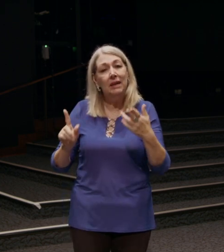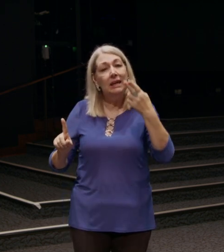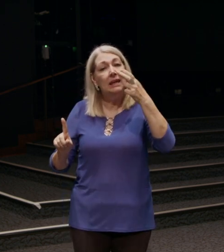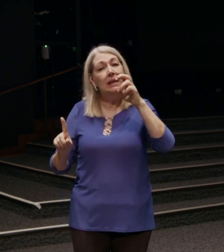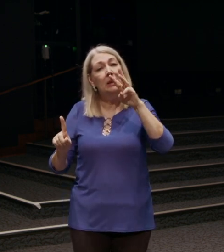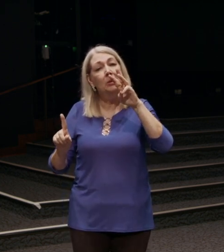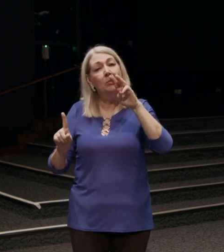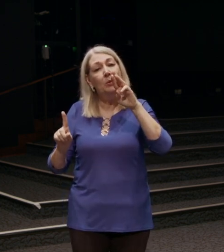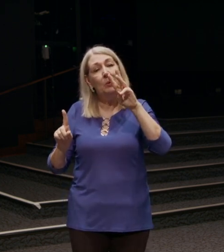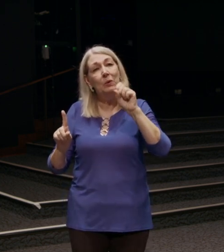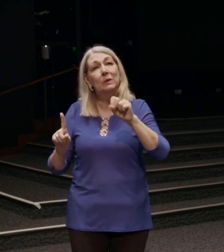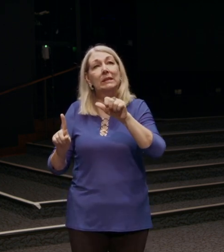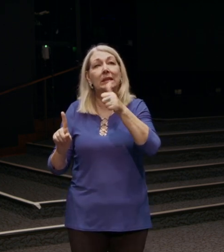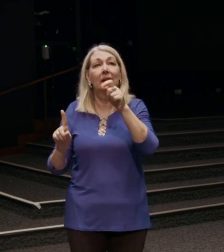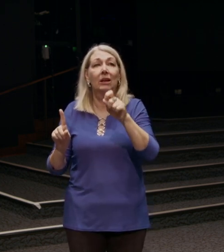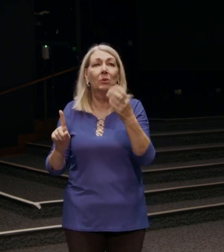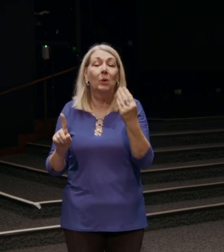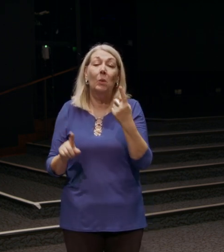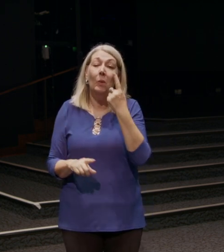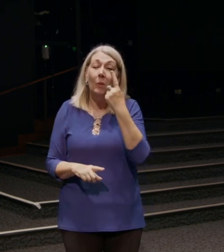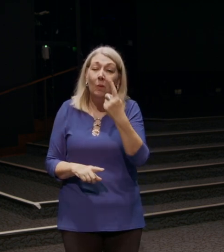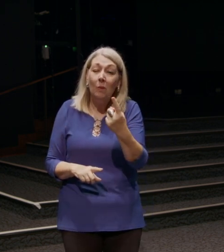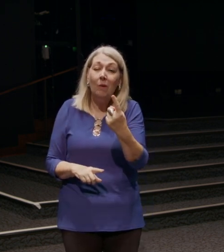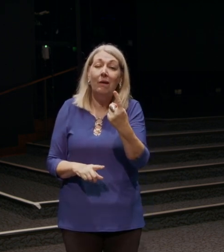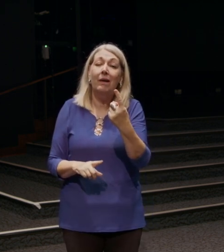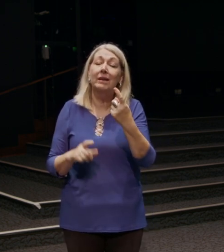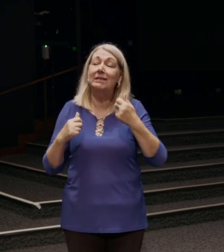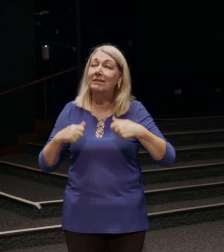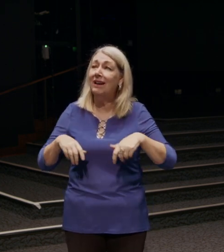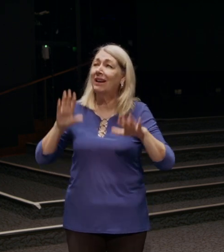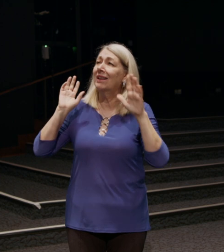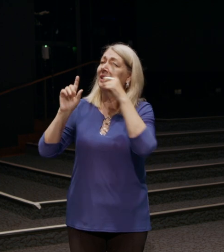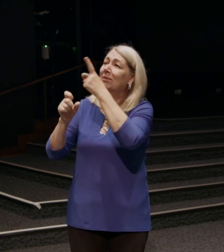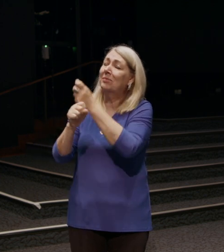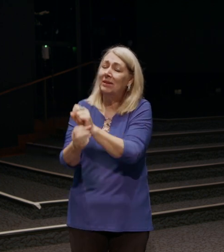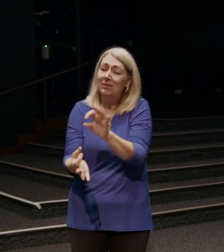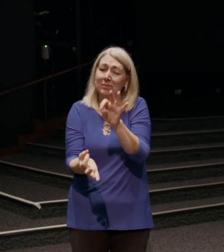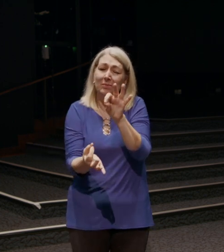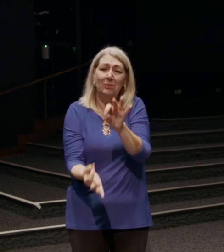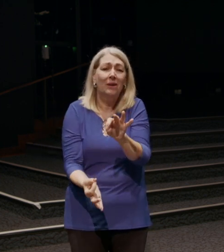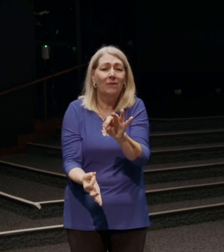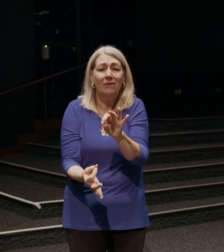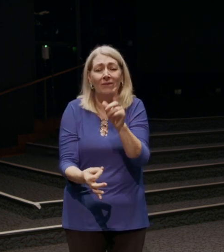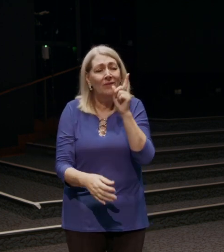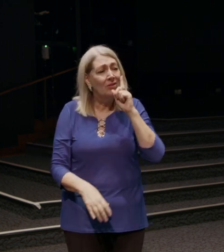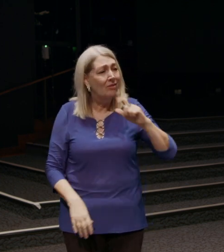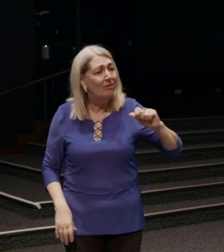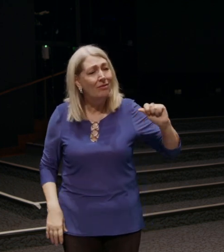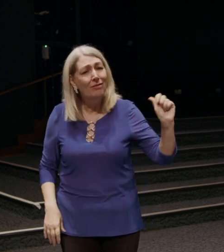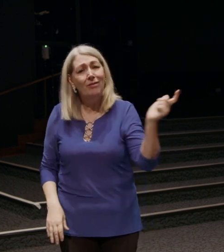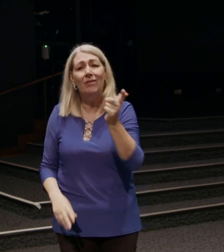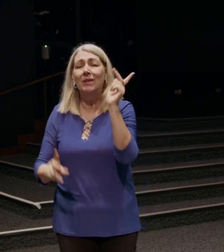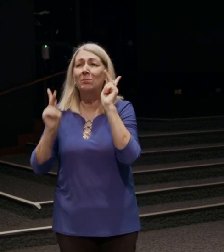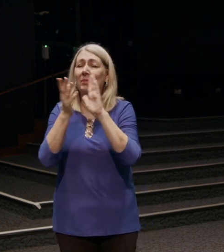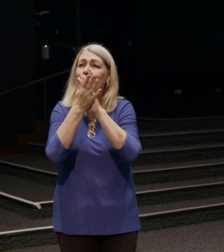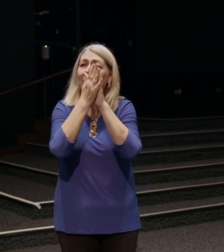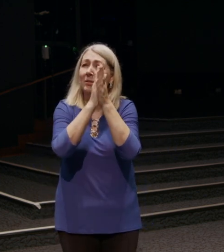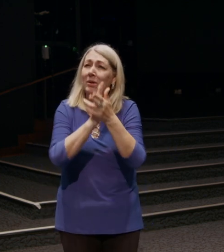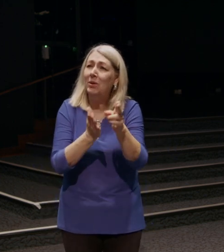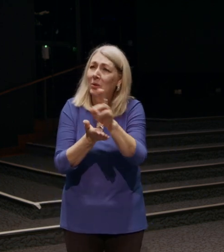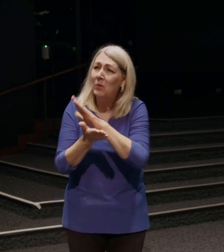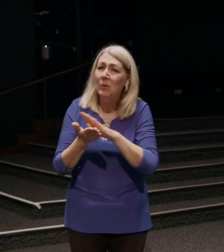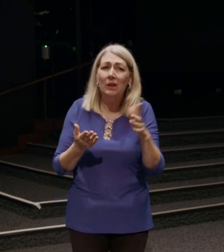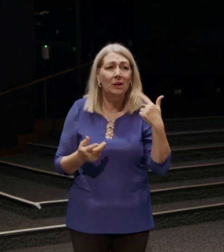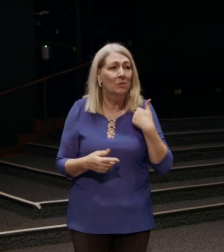verse 14, with one sacrifice he made perfect forever those who are being made holy. Can we say that